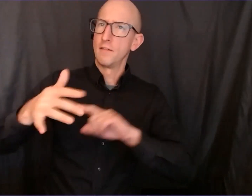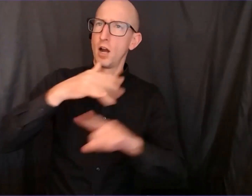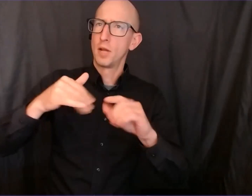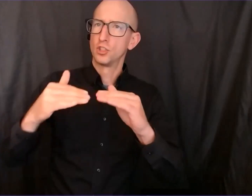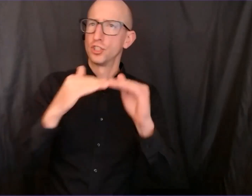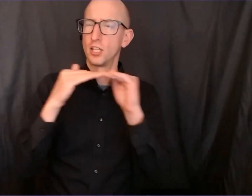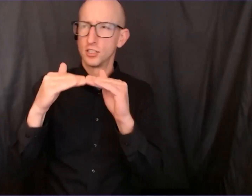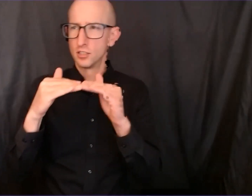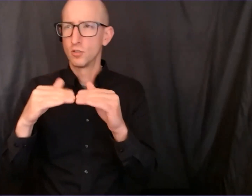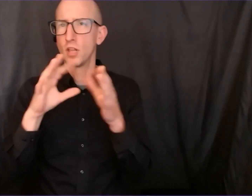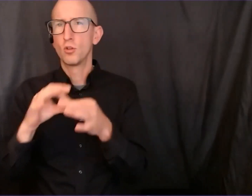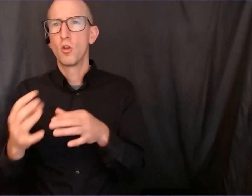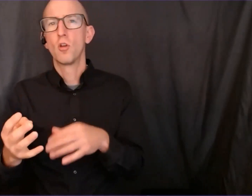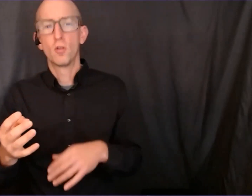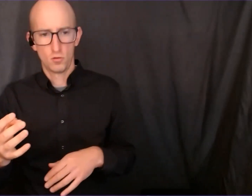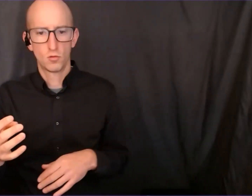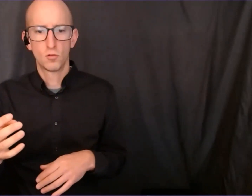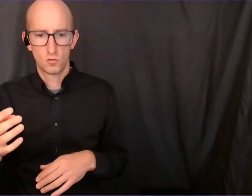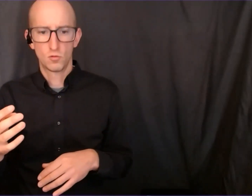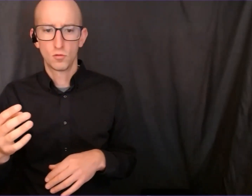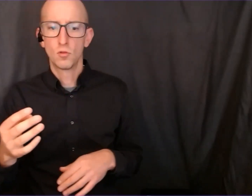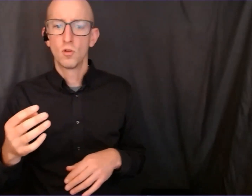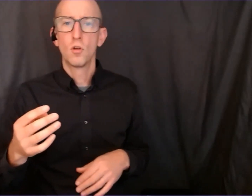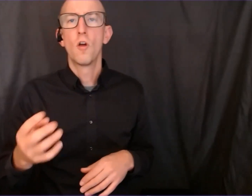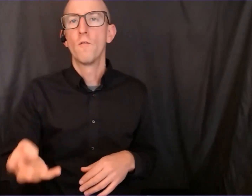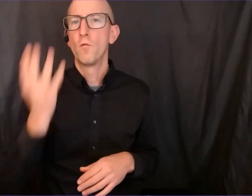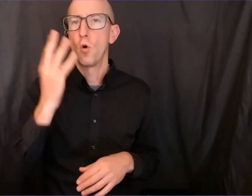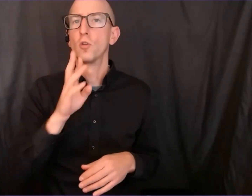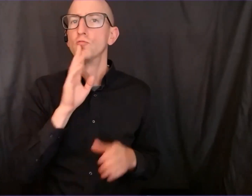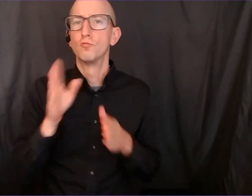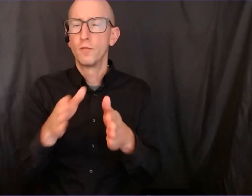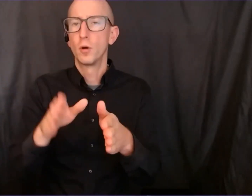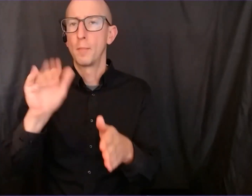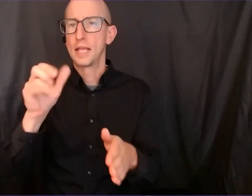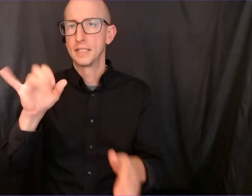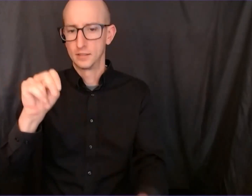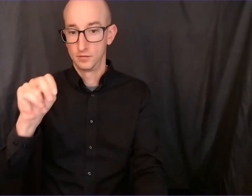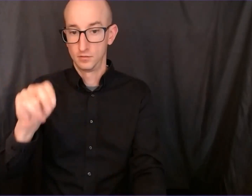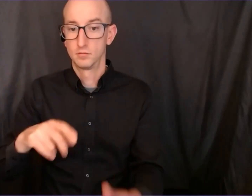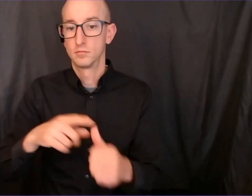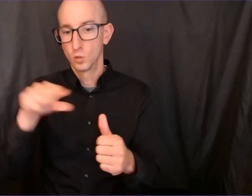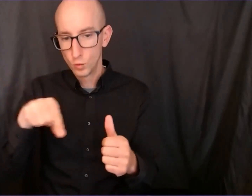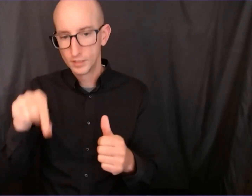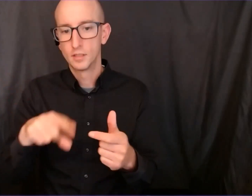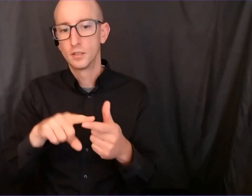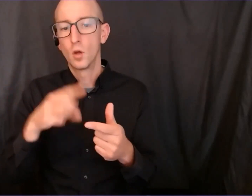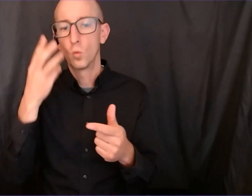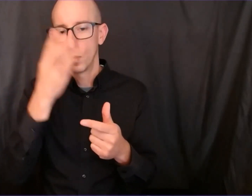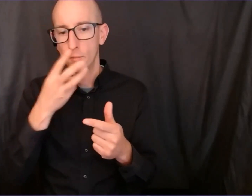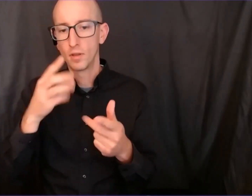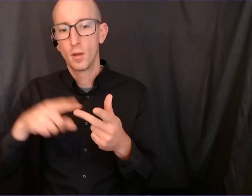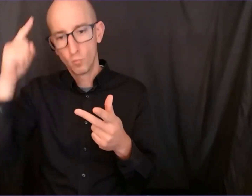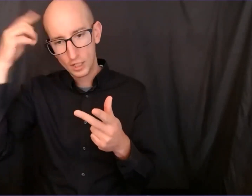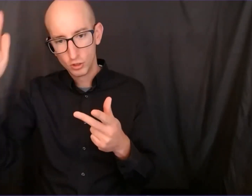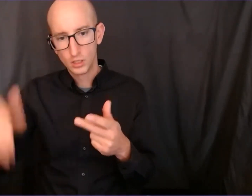Four River Basin, which is Quincy, Weymouth, Braintree. Given you are now 10 meetings into this council,